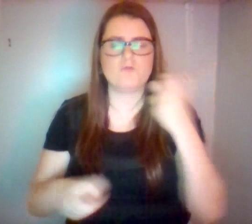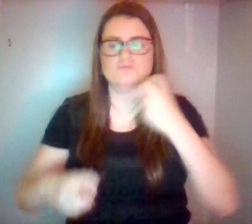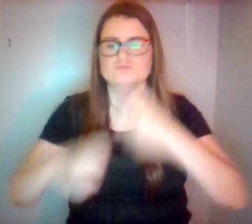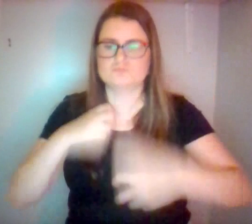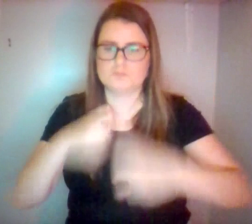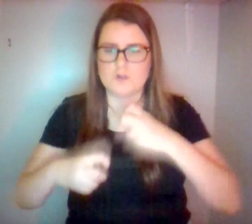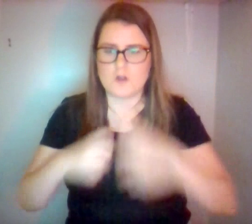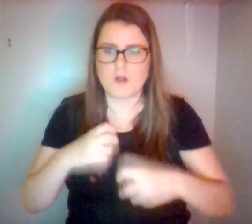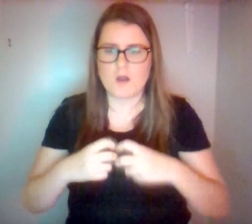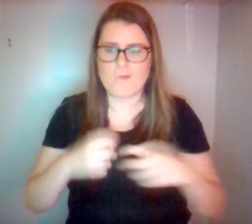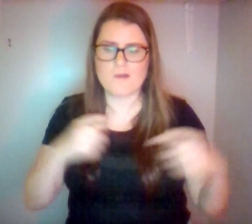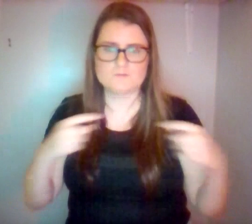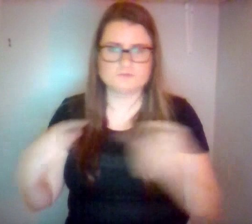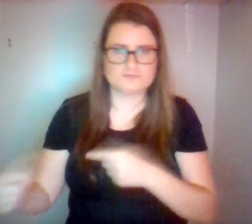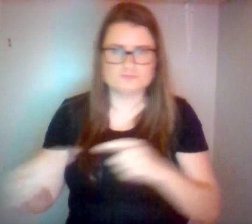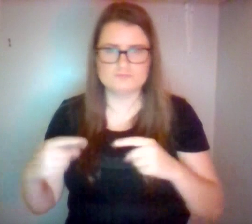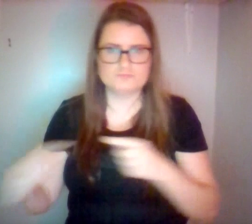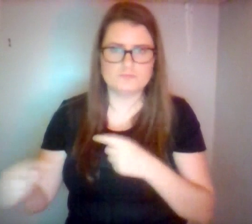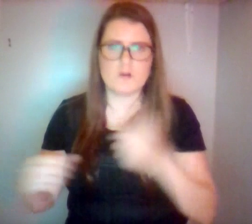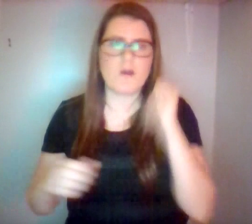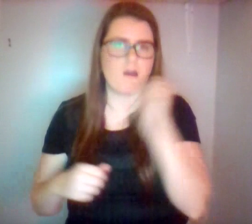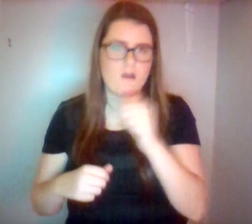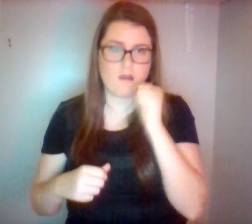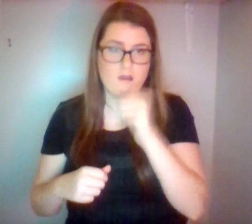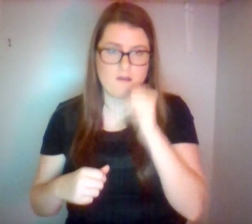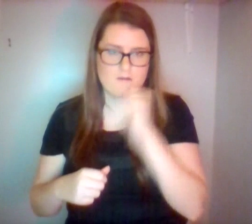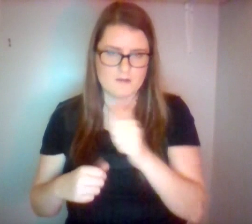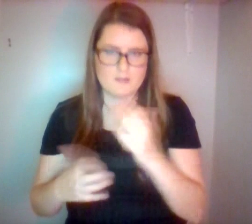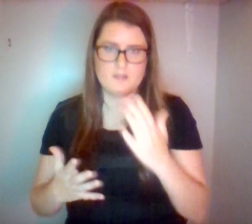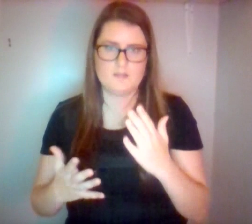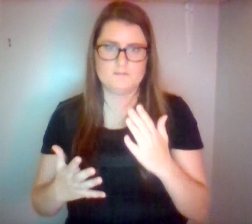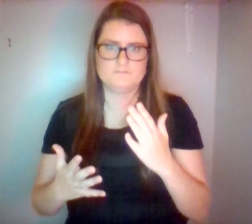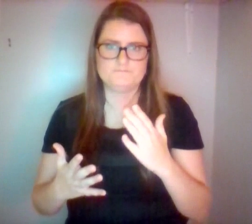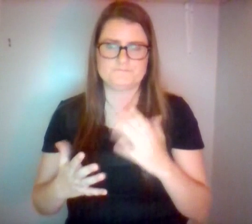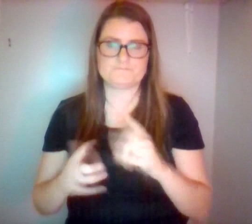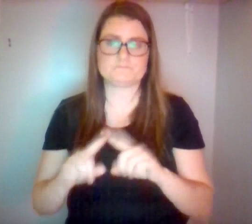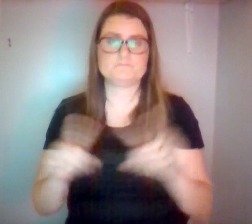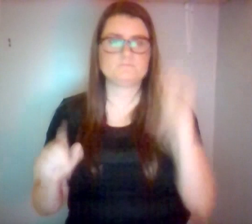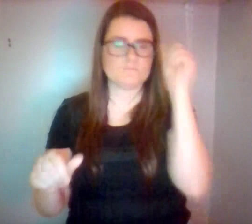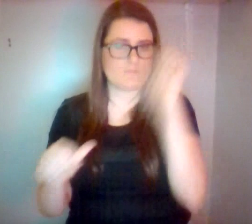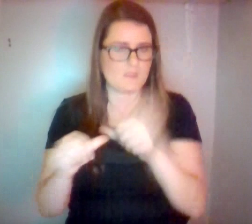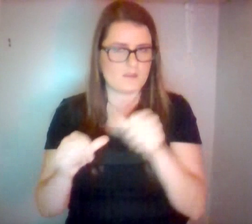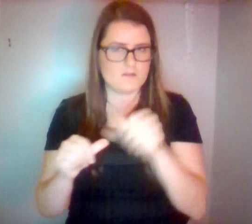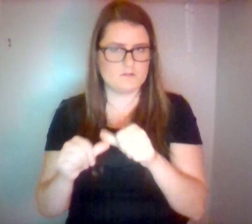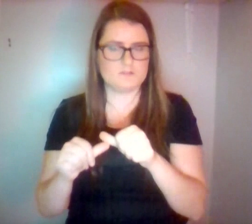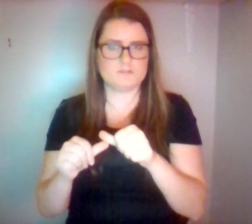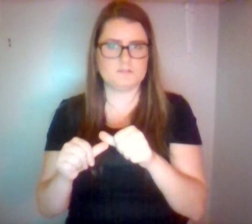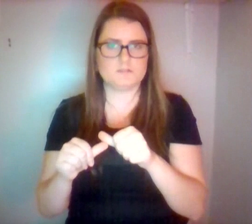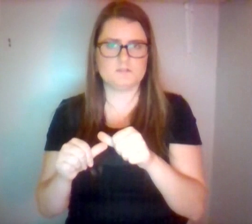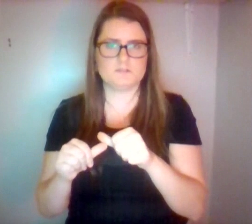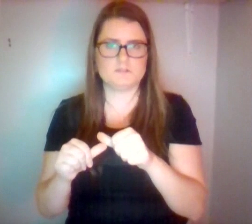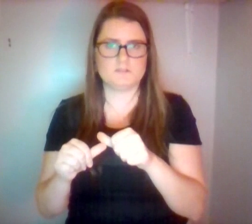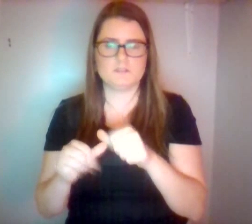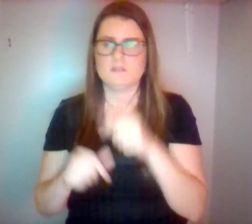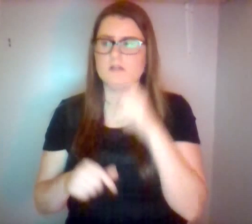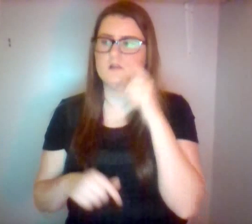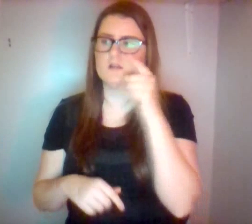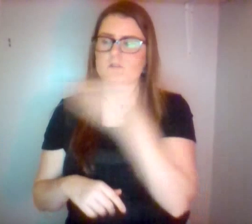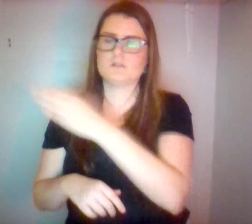Lamentations 3:22, every morning has mercy of its own. And I think Jesus has tailor-made